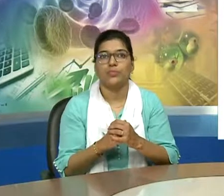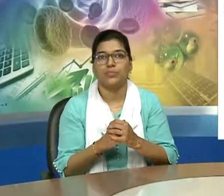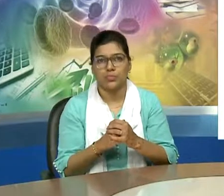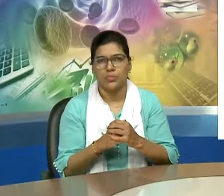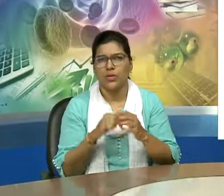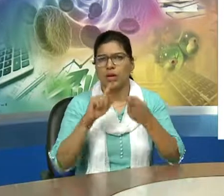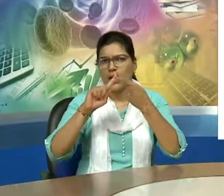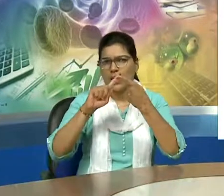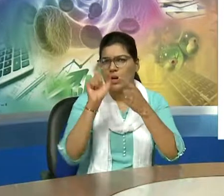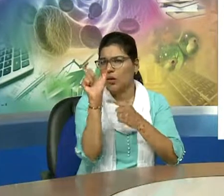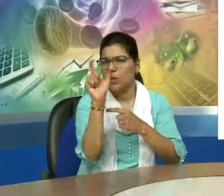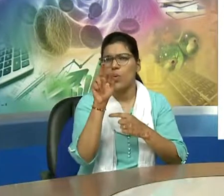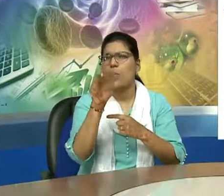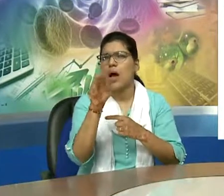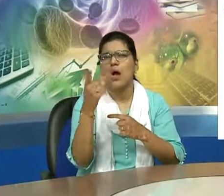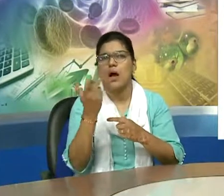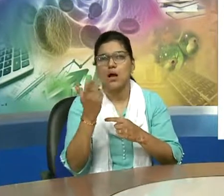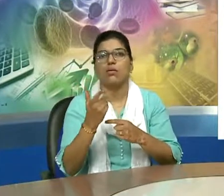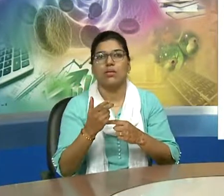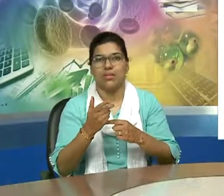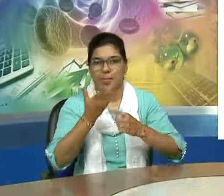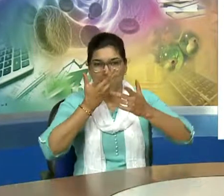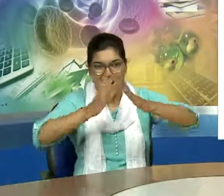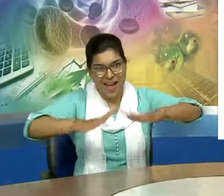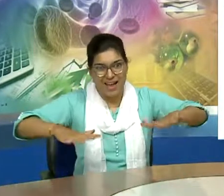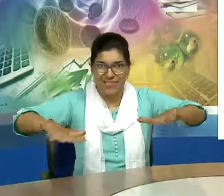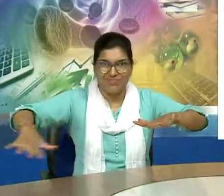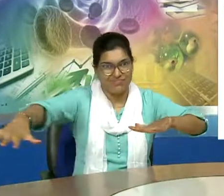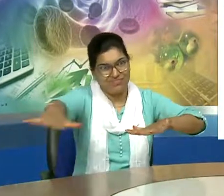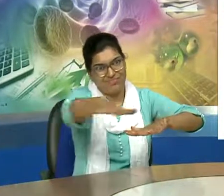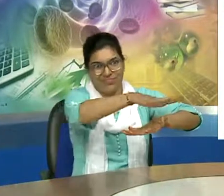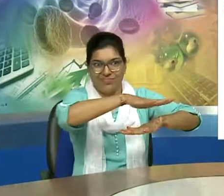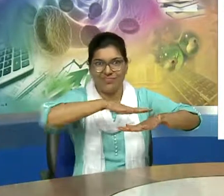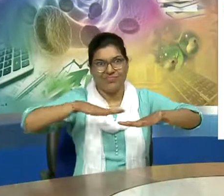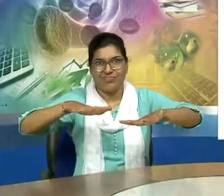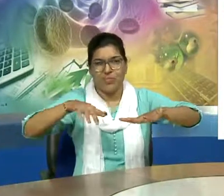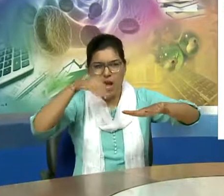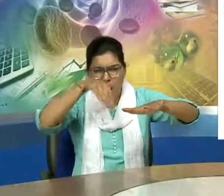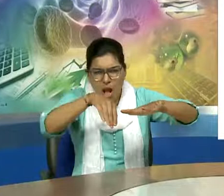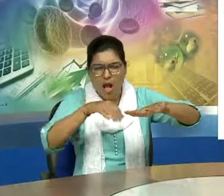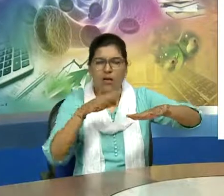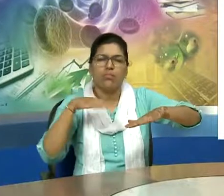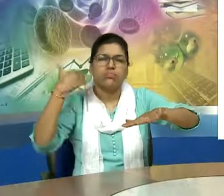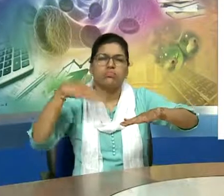Now this is another backlash. This is the eutrophication.